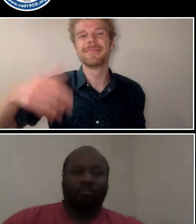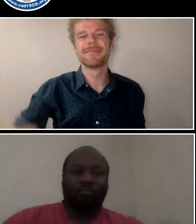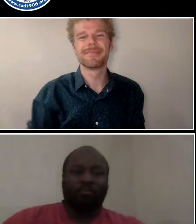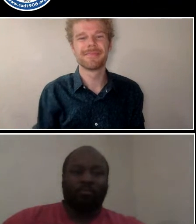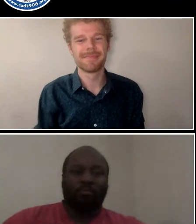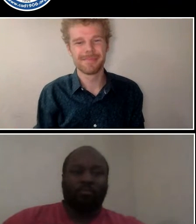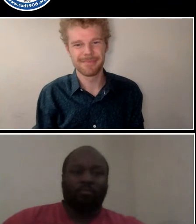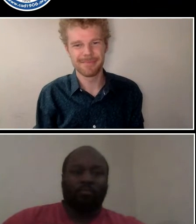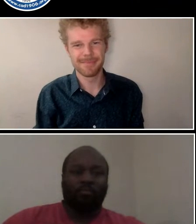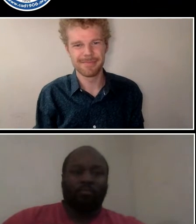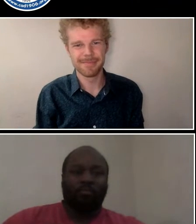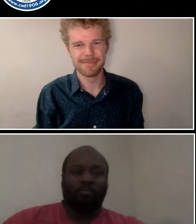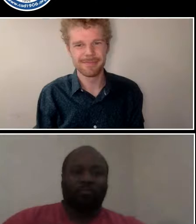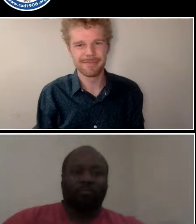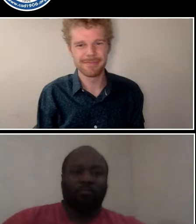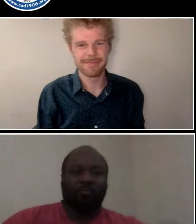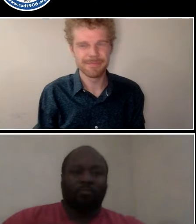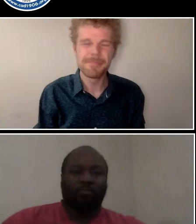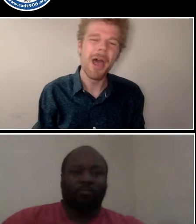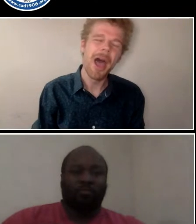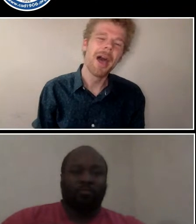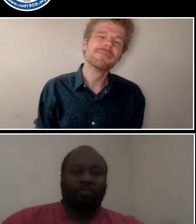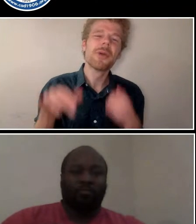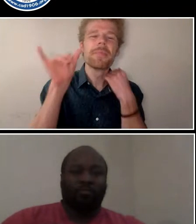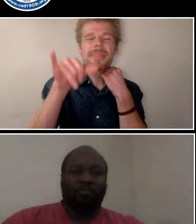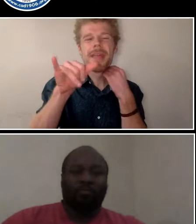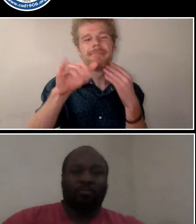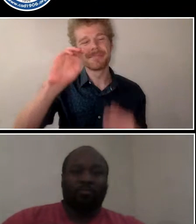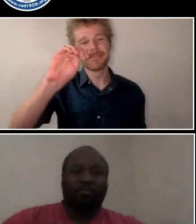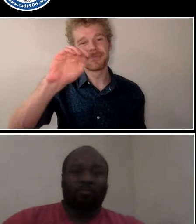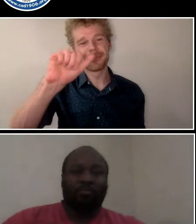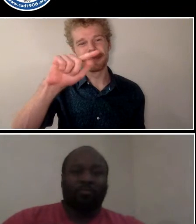And we'll show you what that looked like coming up soon.